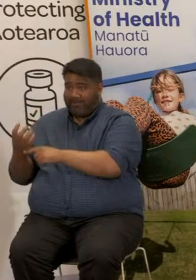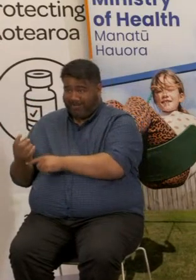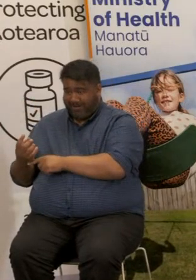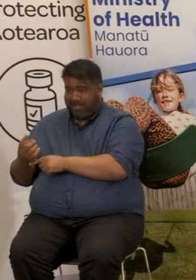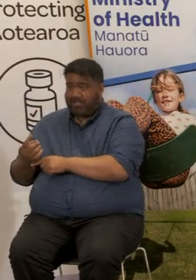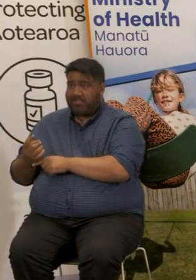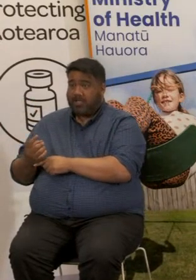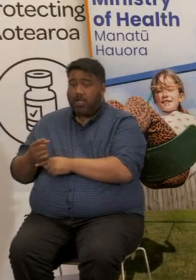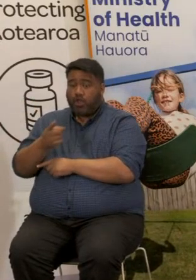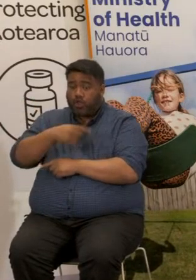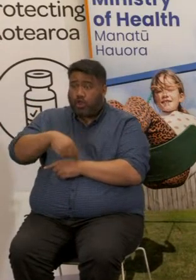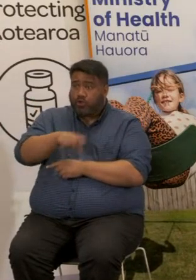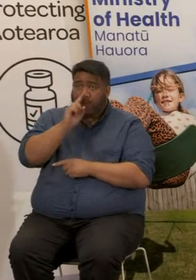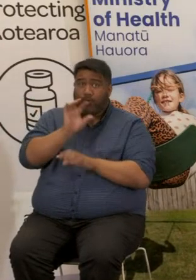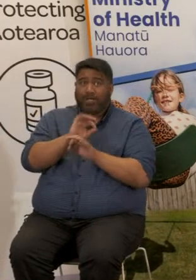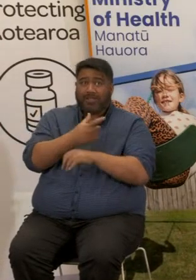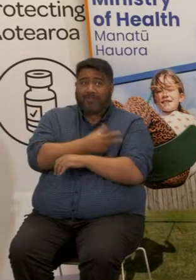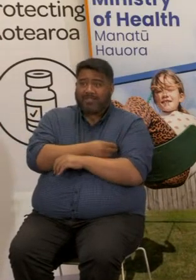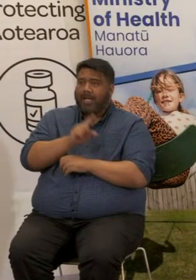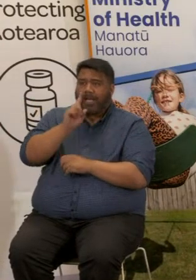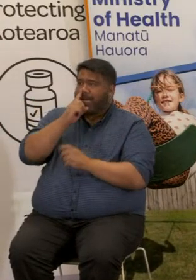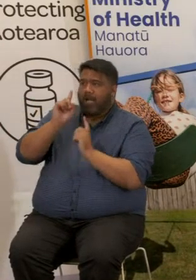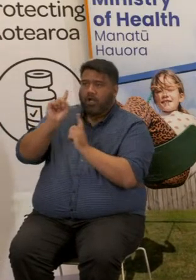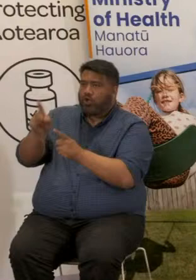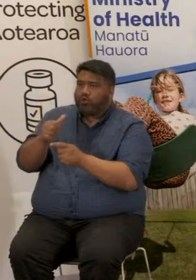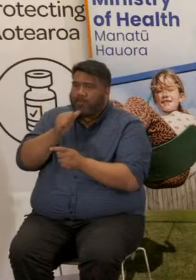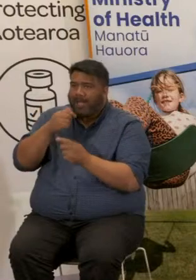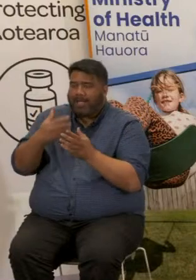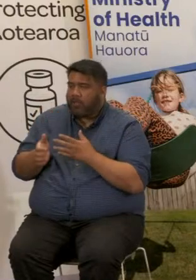actually going into those settings, and so it actually